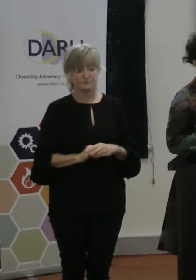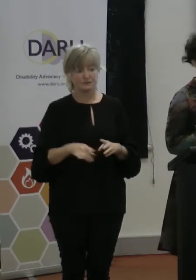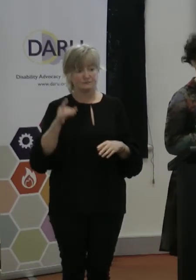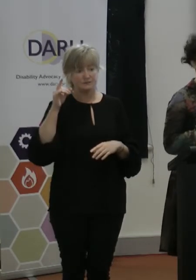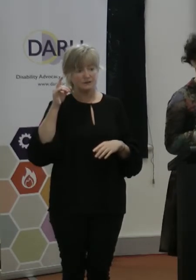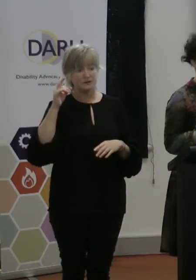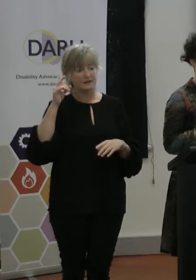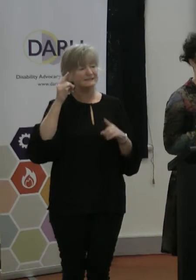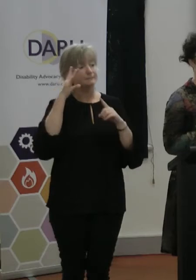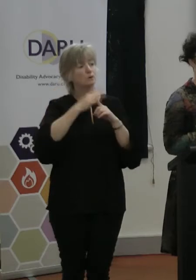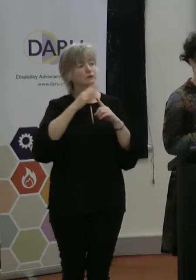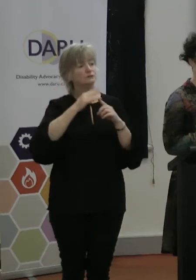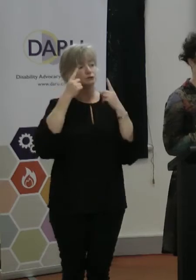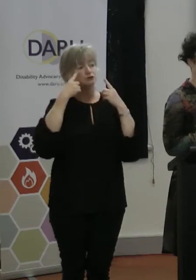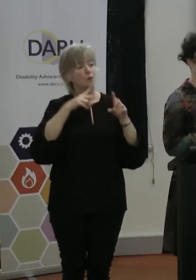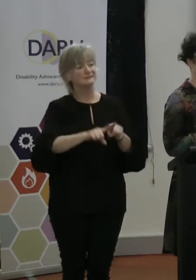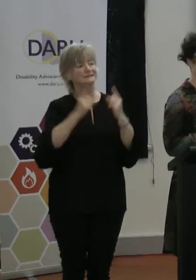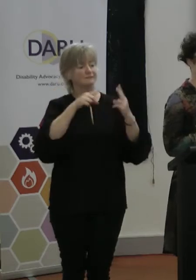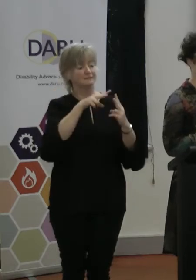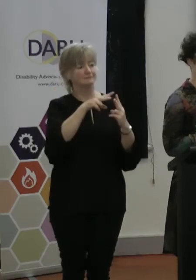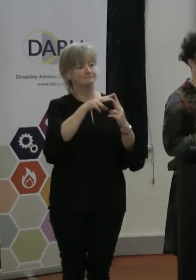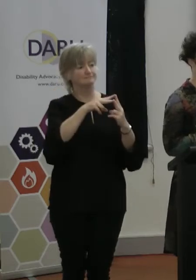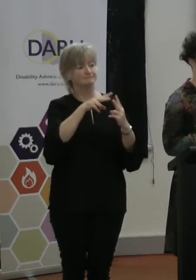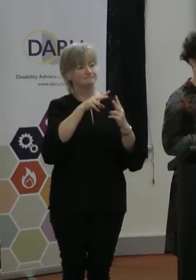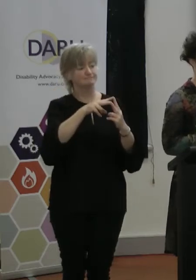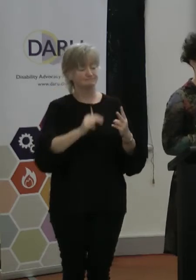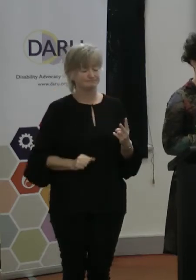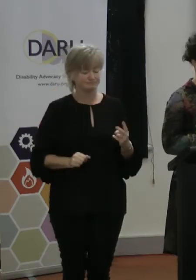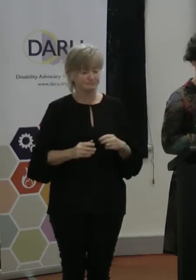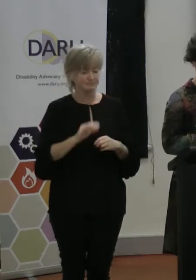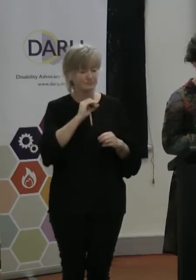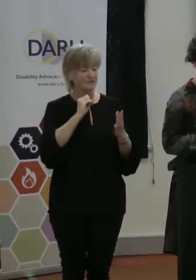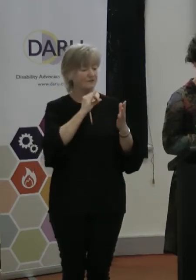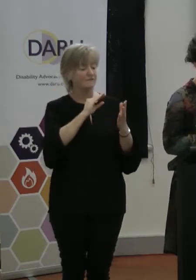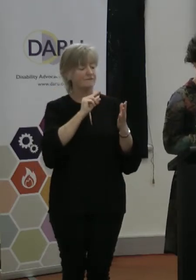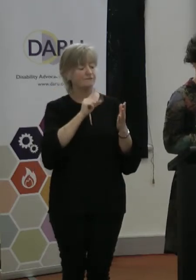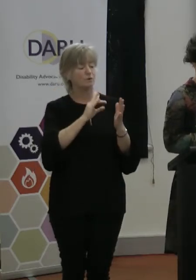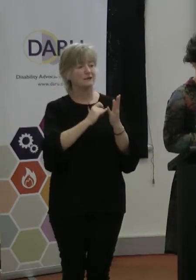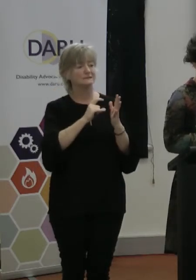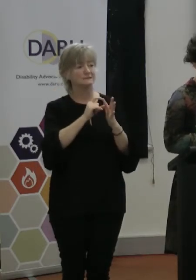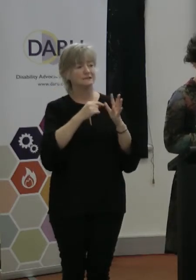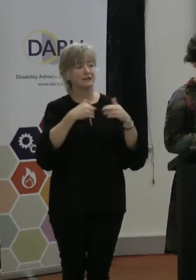of the differences between the two types of agreements that will be available to SDA residents under our Act.